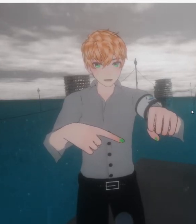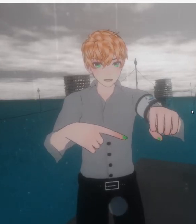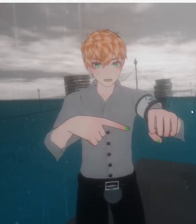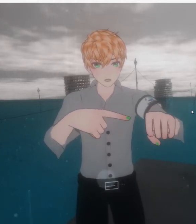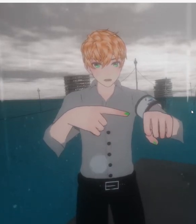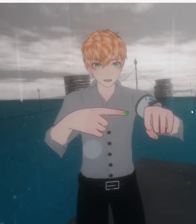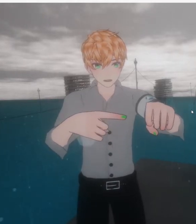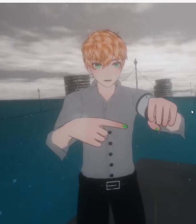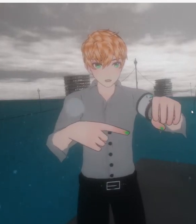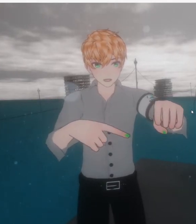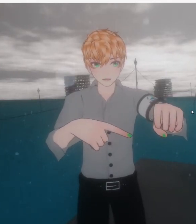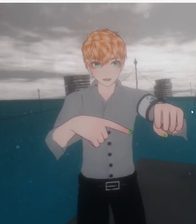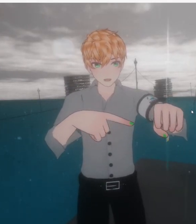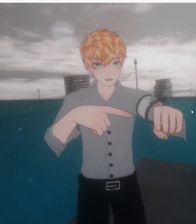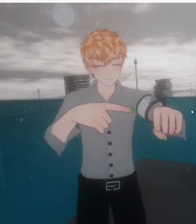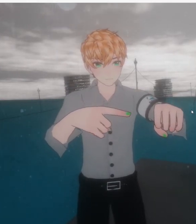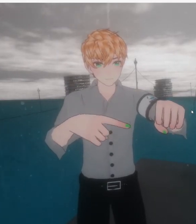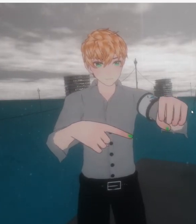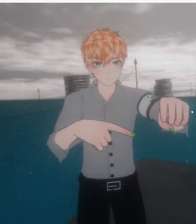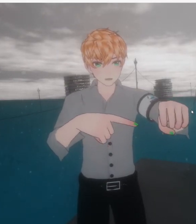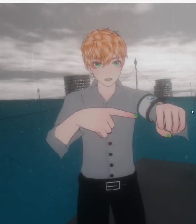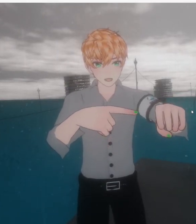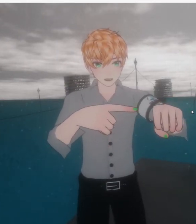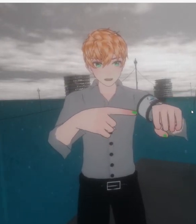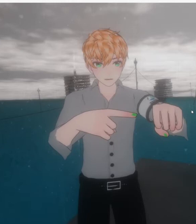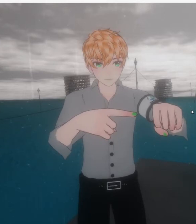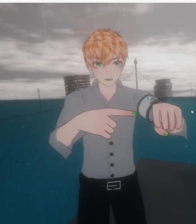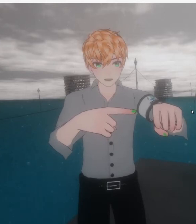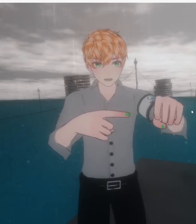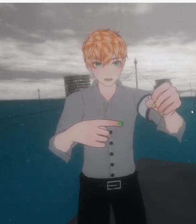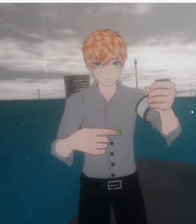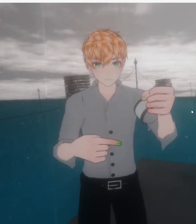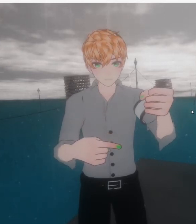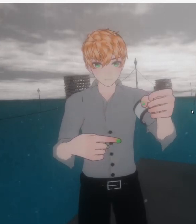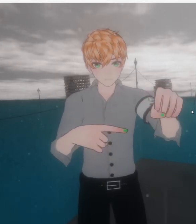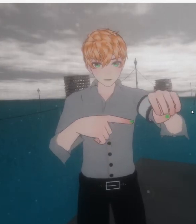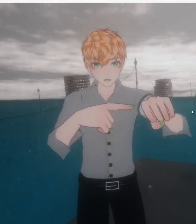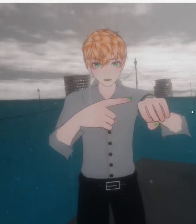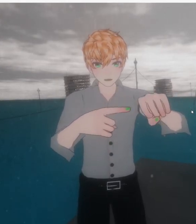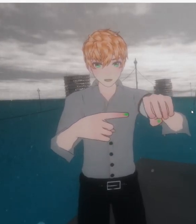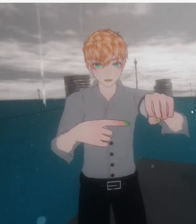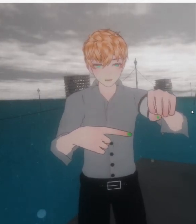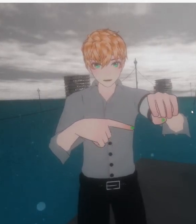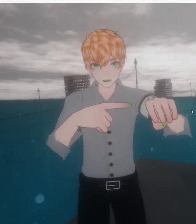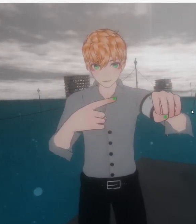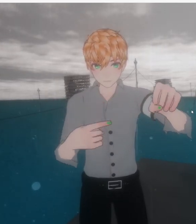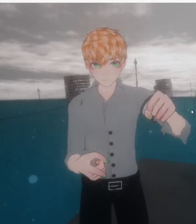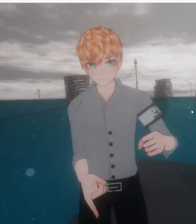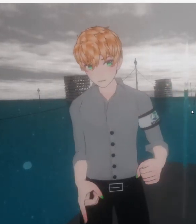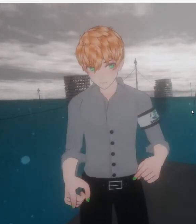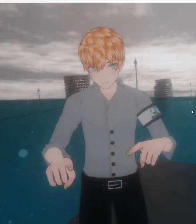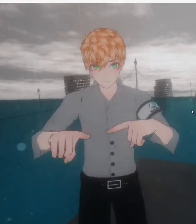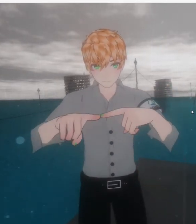a ring with my finger around the controller sensors. It's